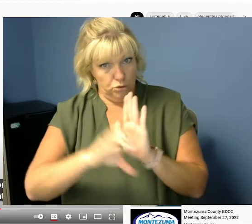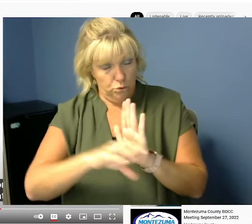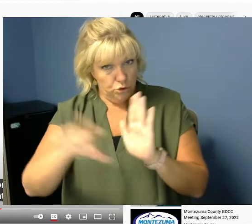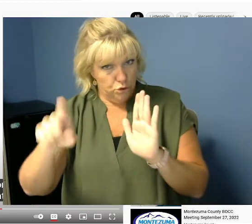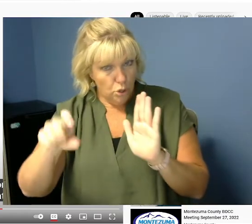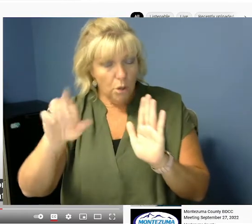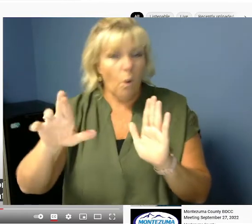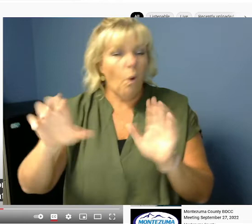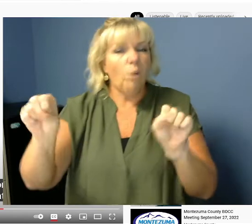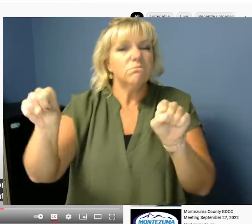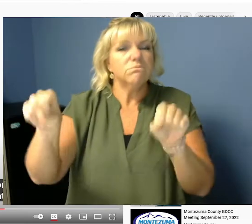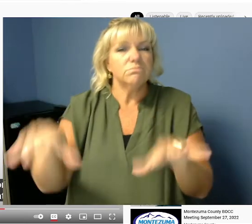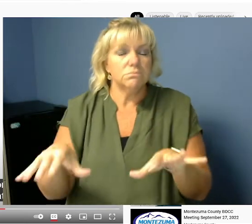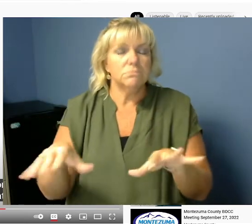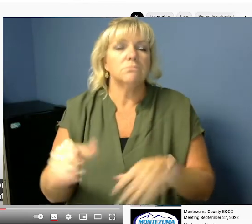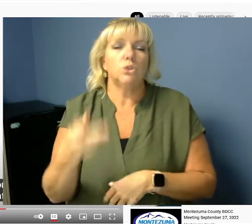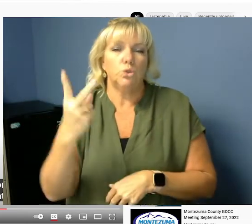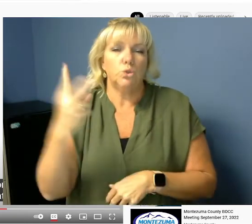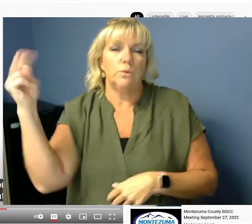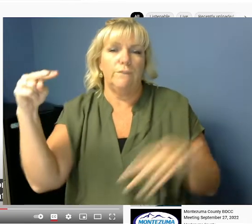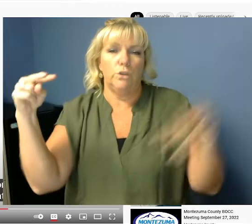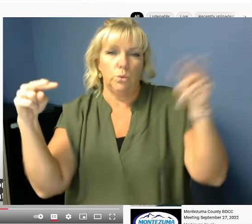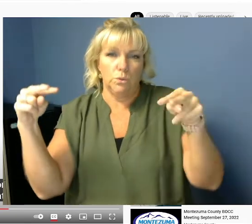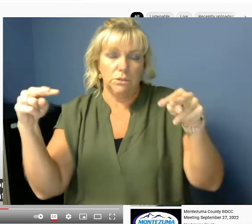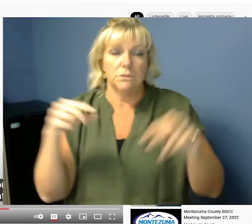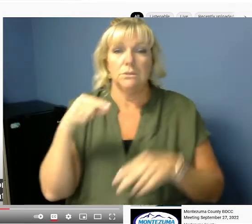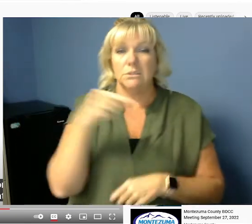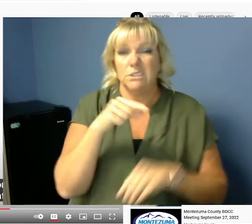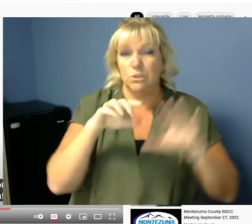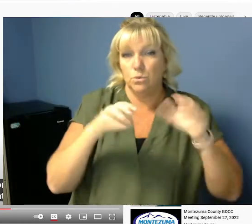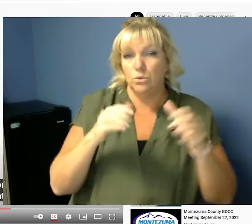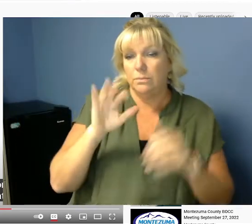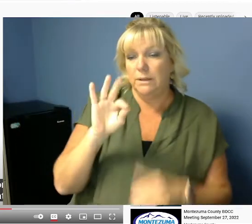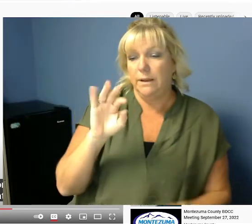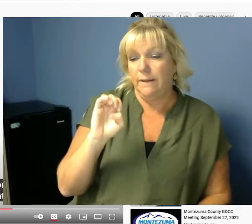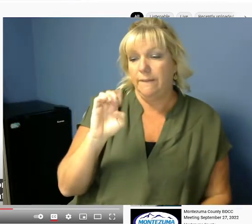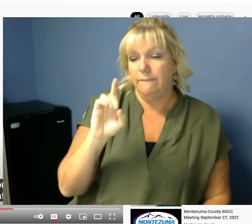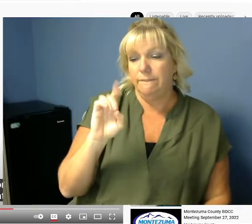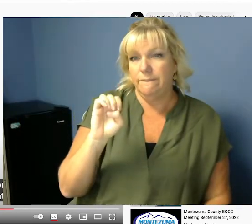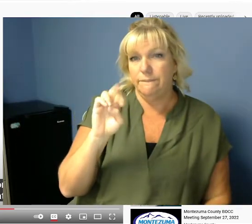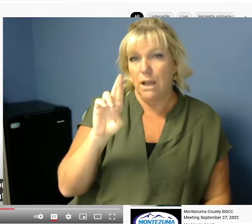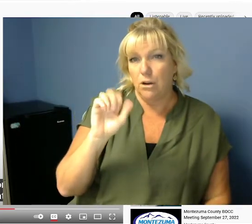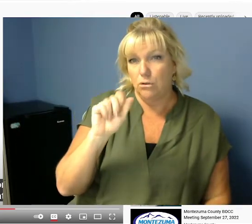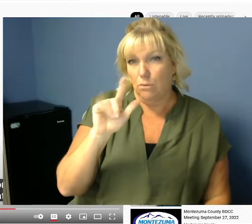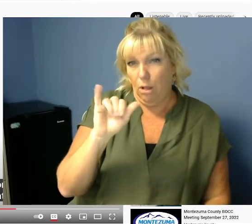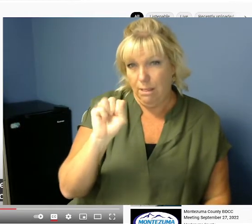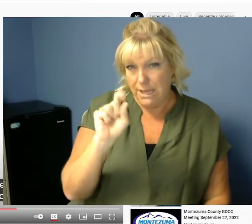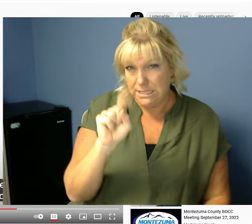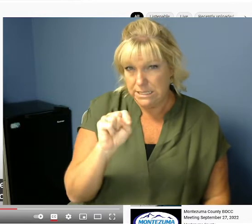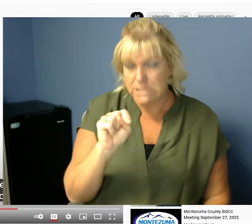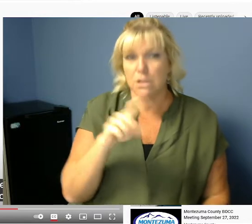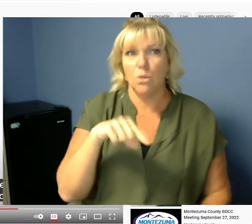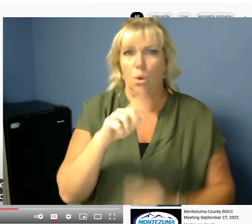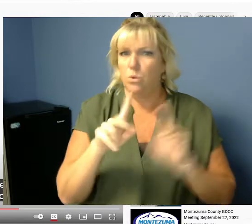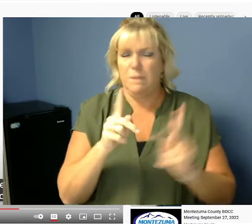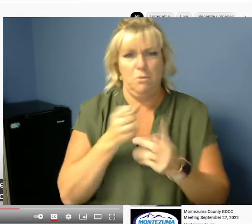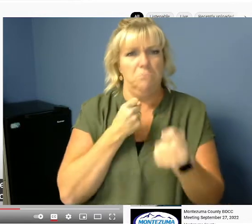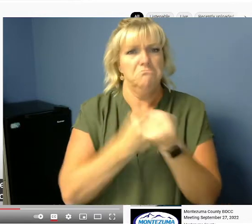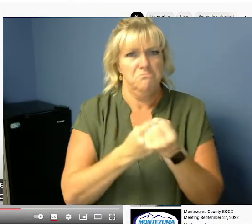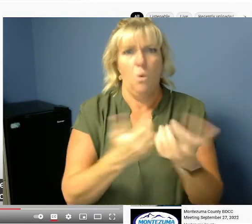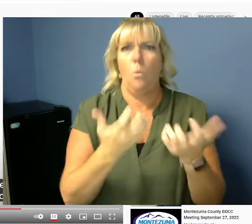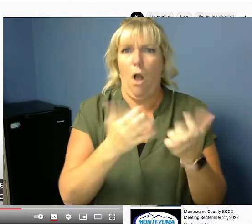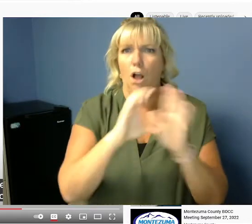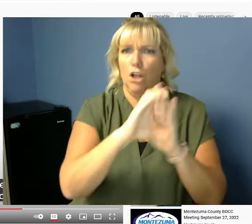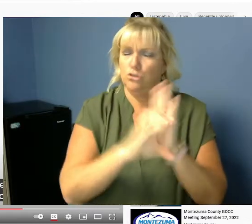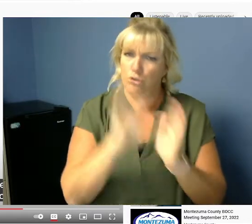2 perspectives. The Federalists who support the Constitution as is, it's all good, we want it, we got it. And then